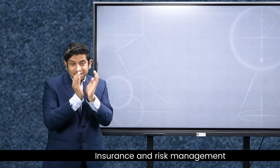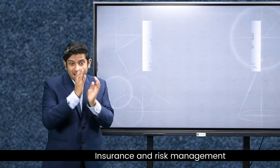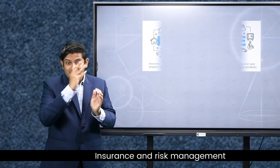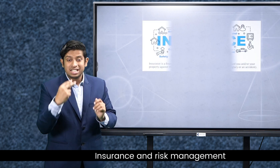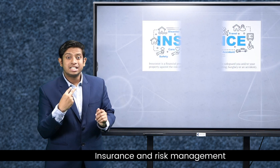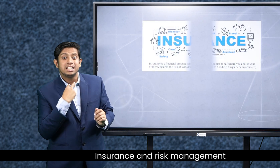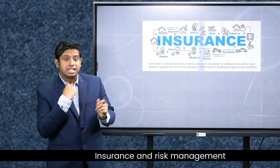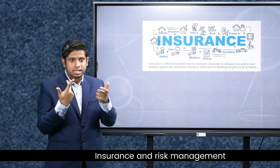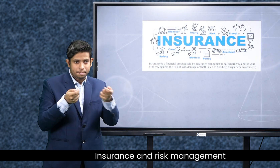Insurance and risk management.